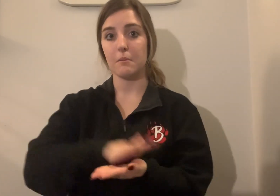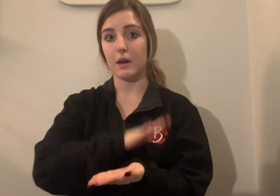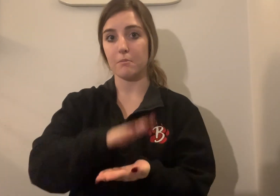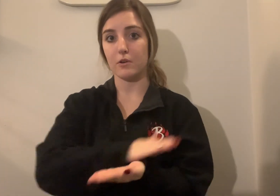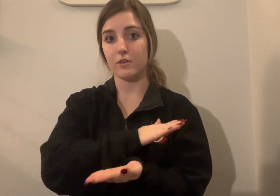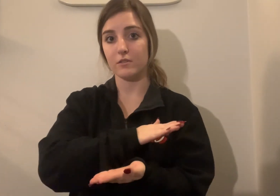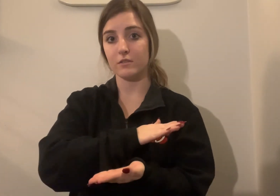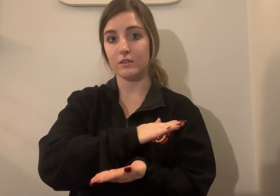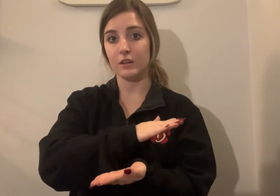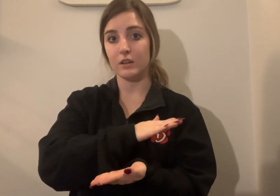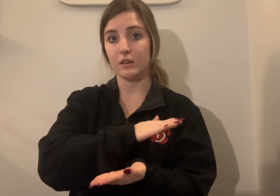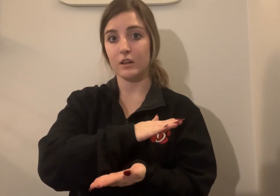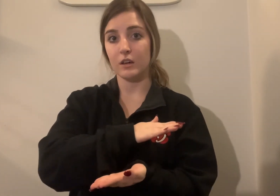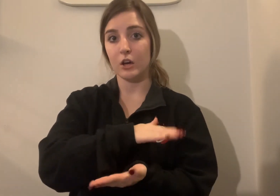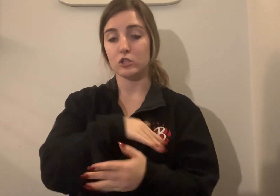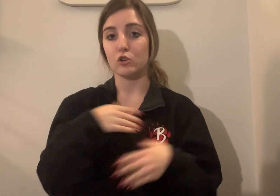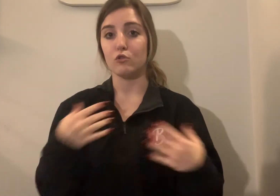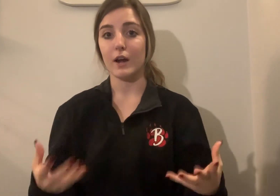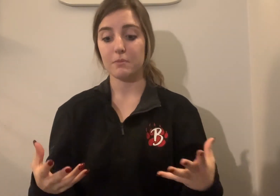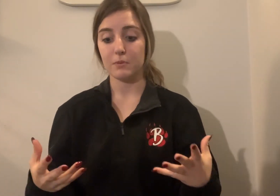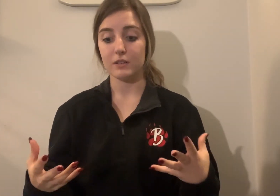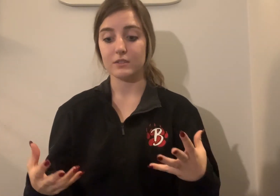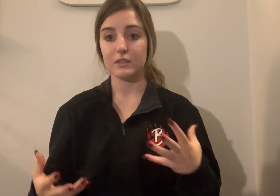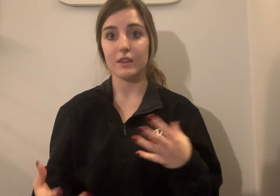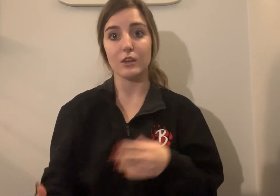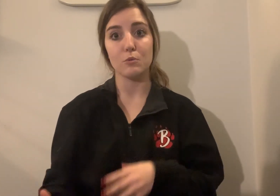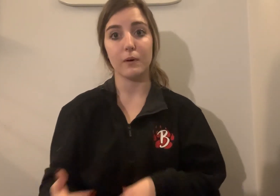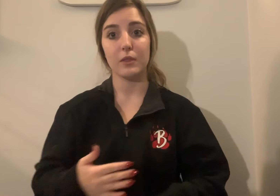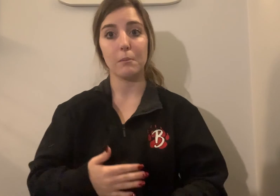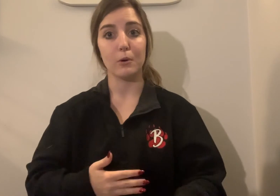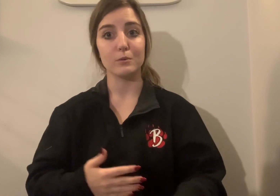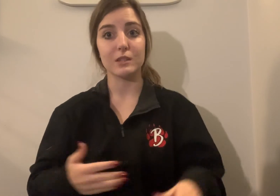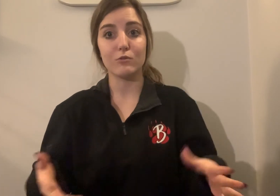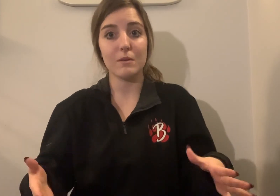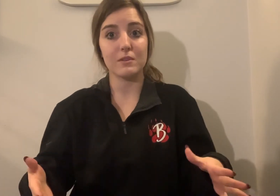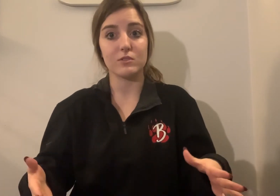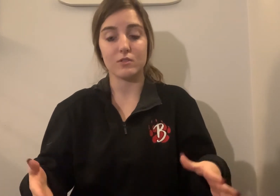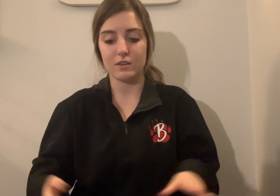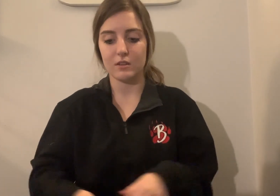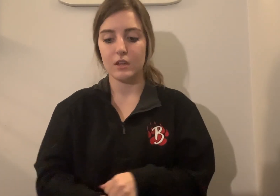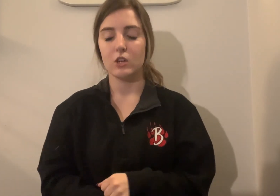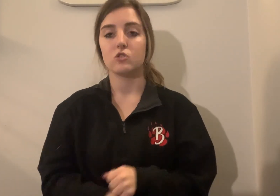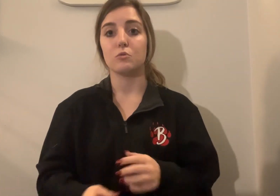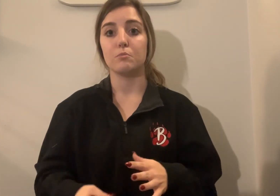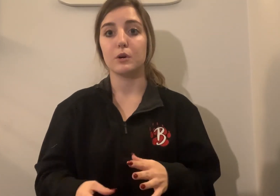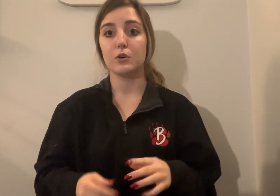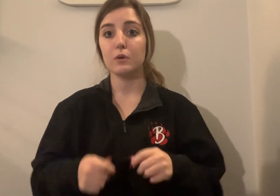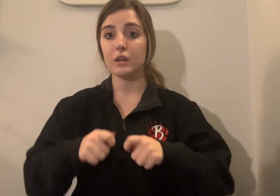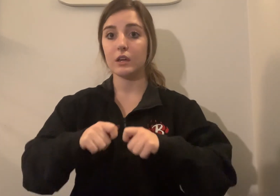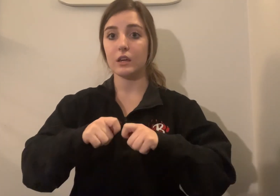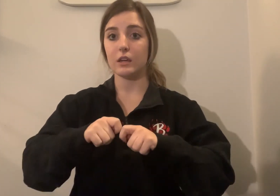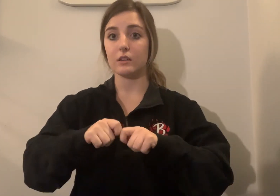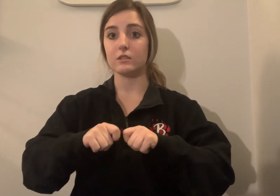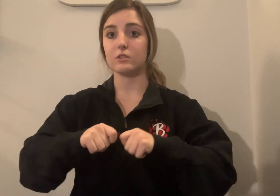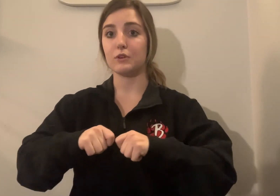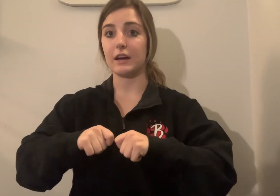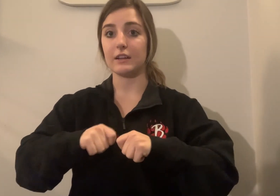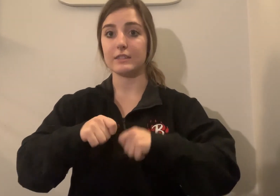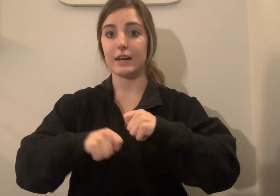paper. So you wrap the presents and then you put the bows and the ribbons on it. So bow is you kind of tie it